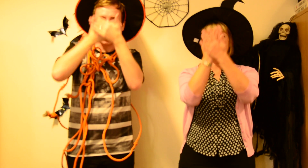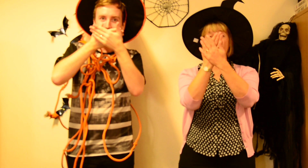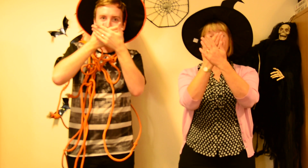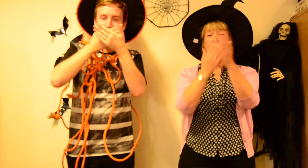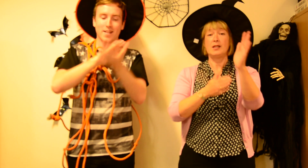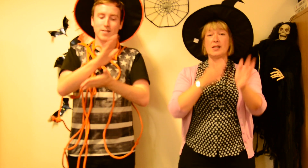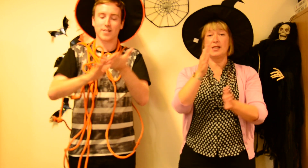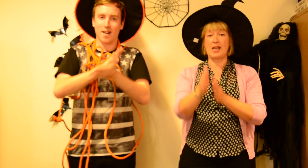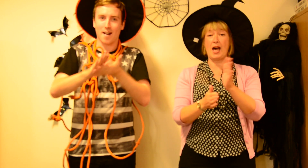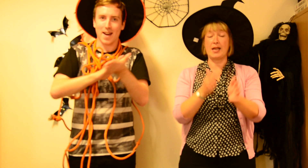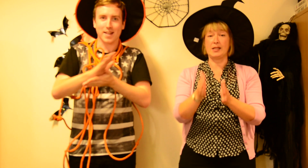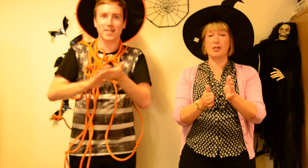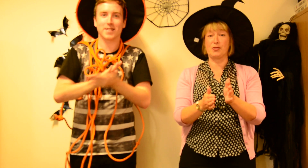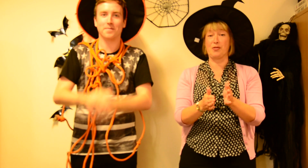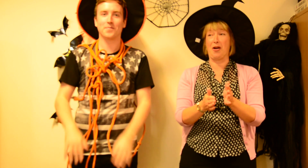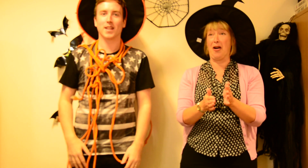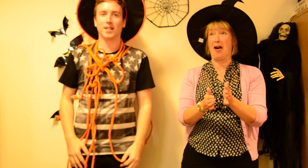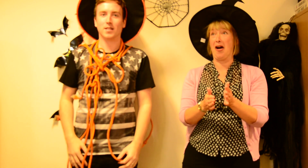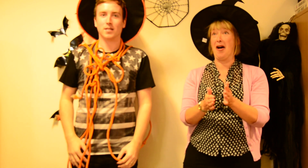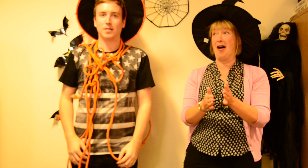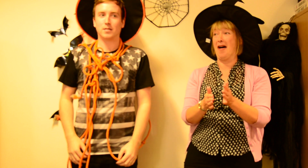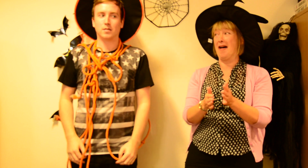Halloween signs.